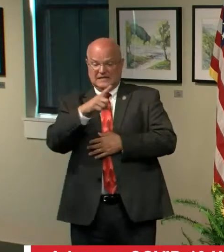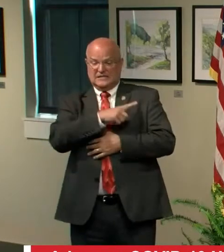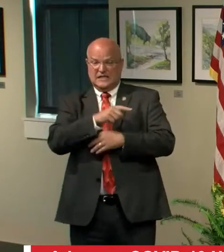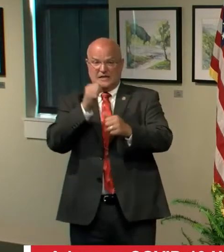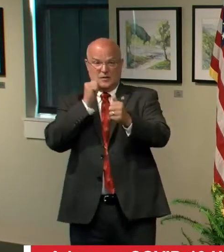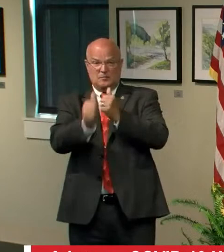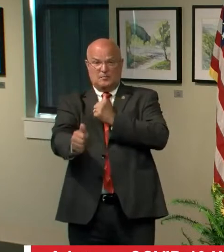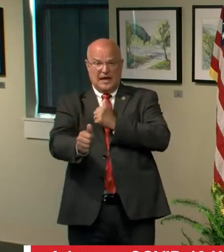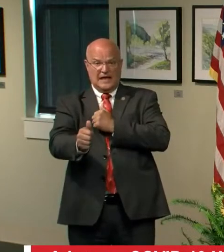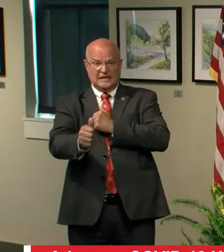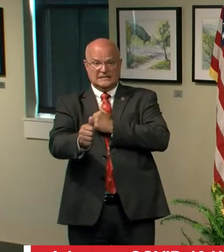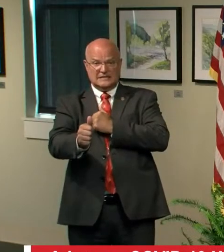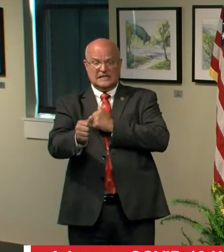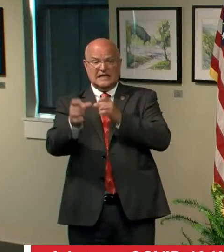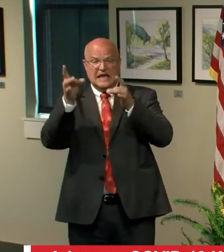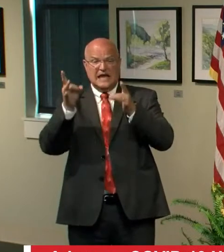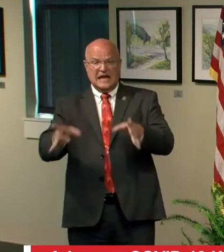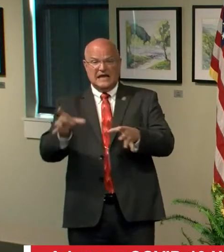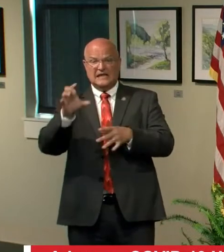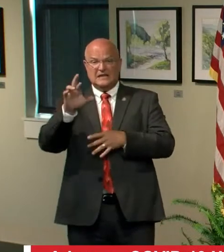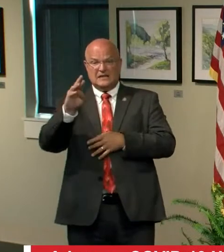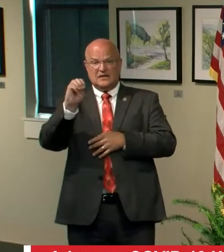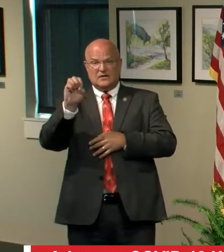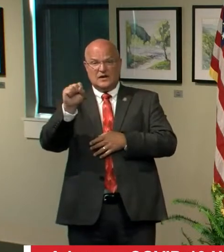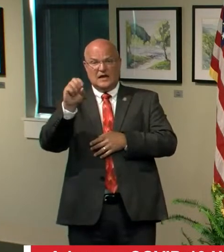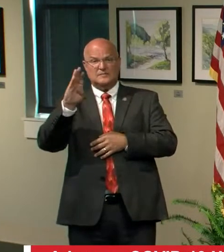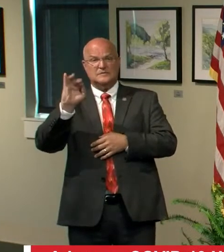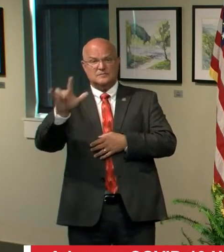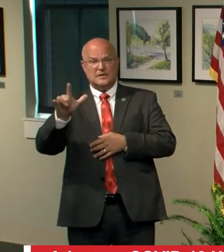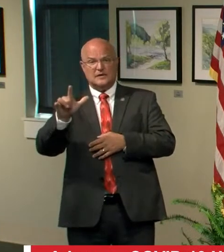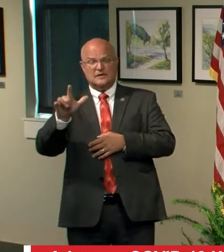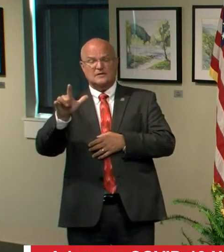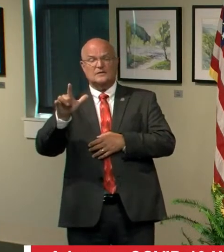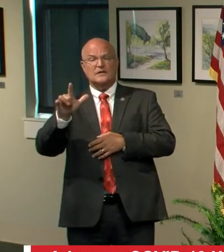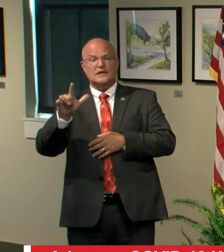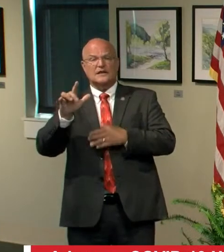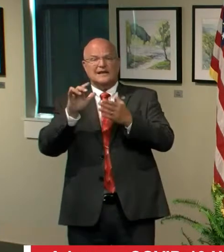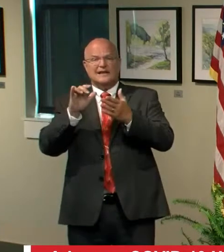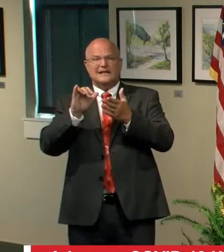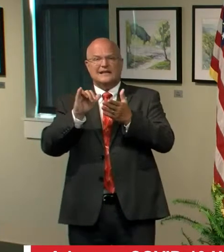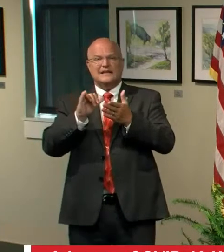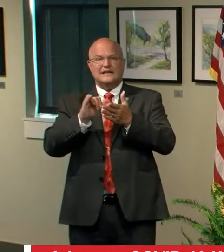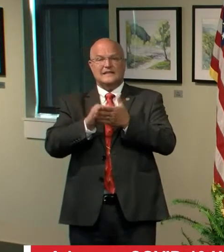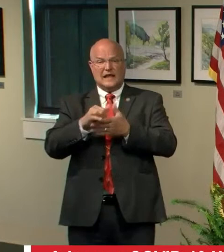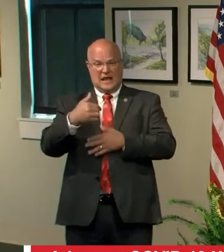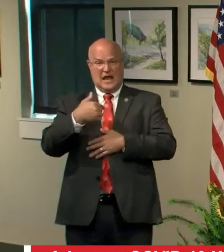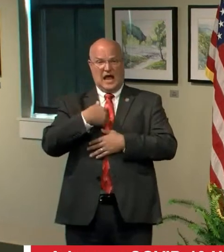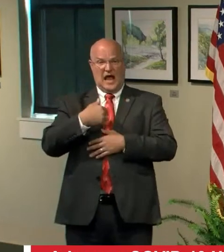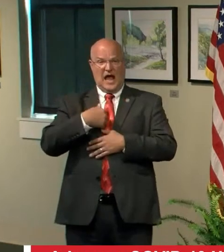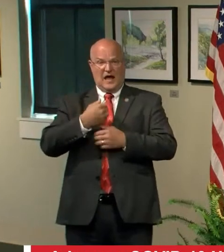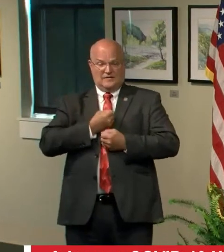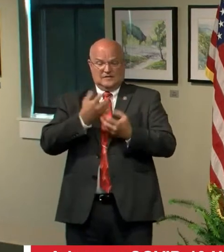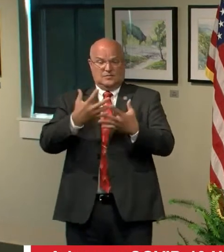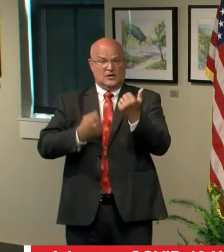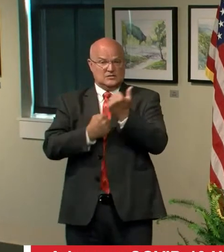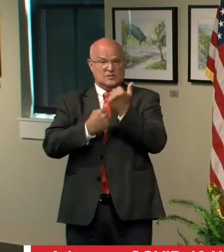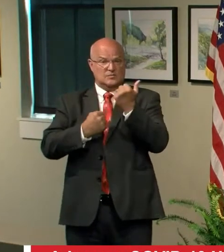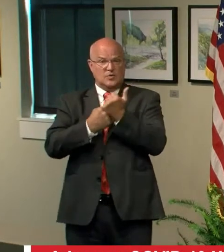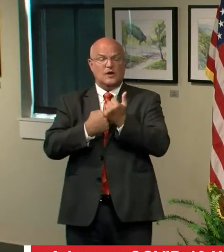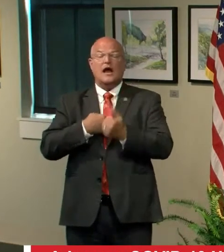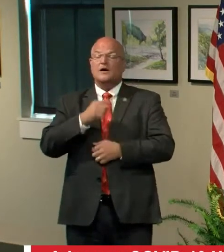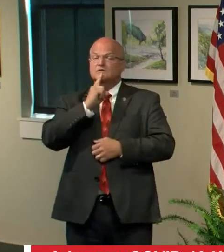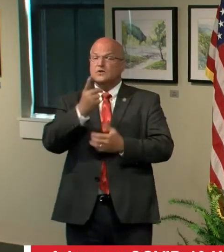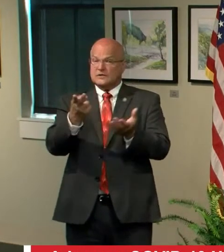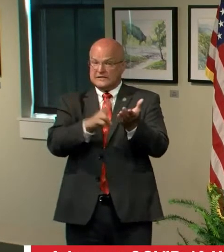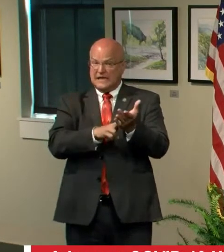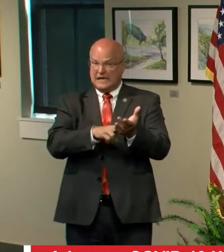legislature passed a hate crimes bill along the lines that I've expressed support for, I would